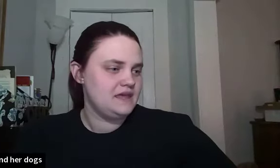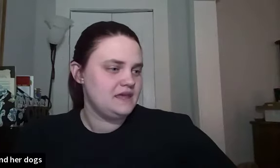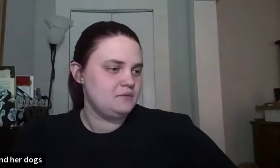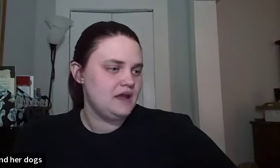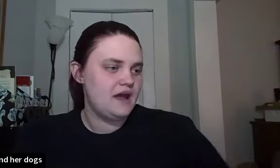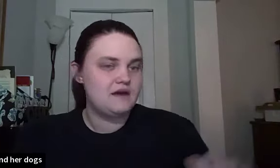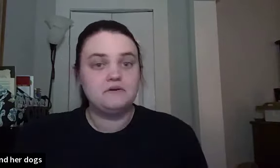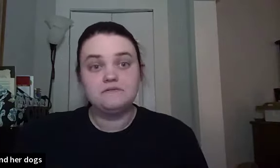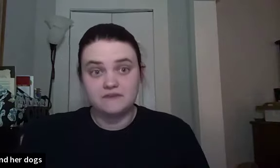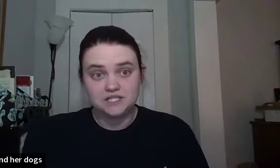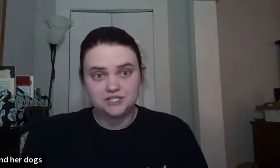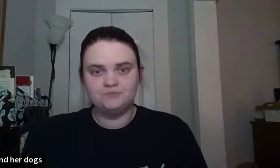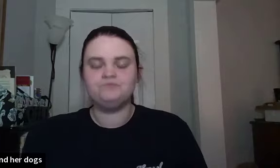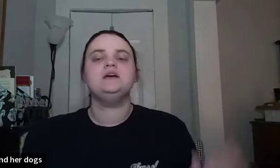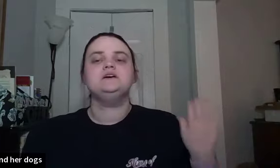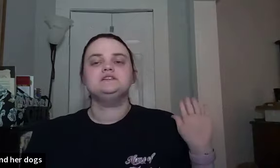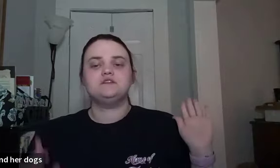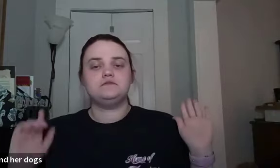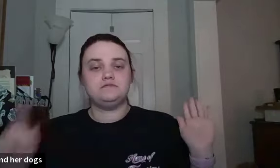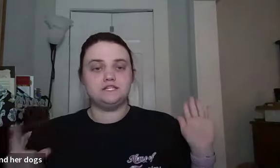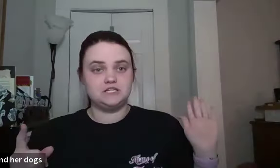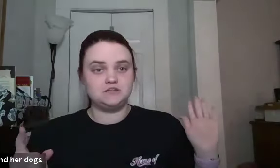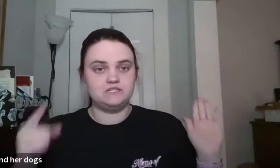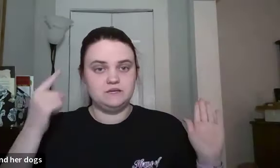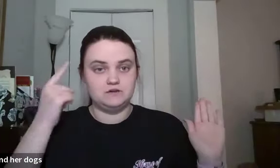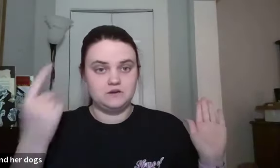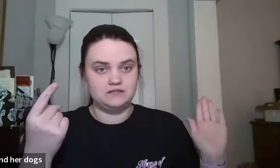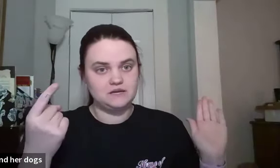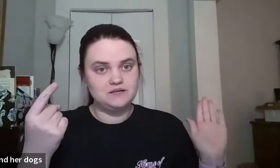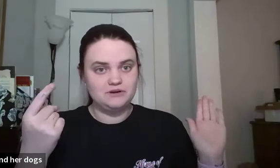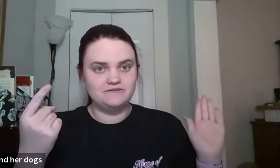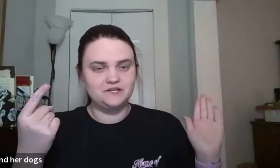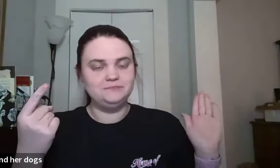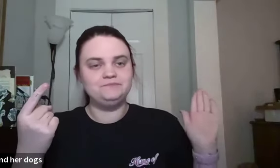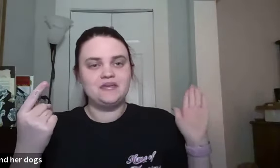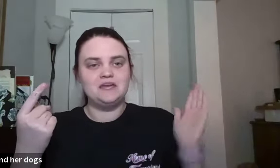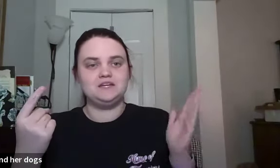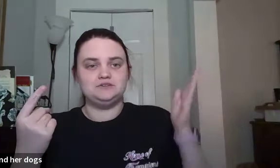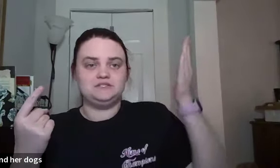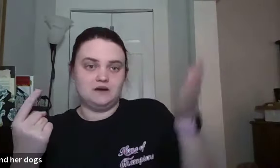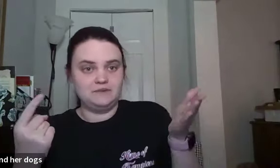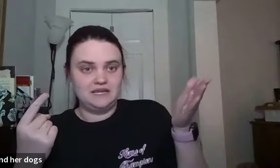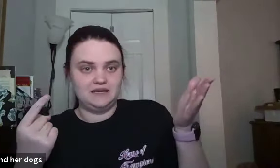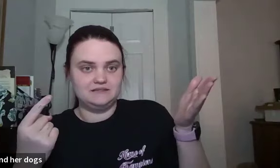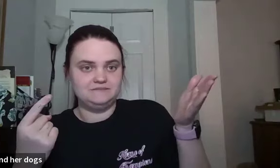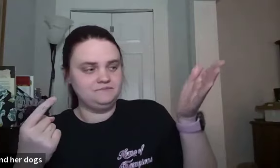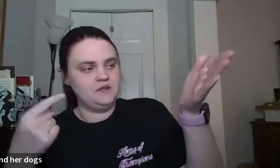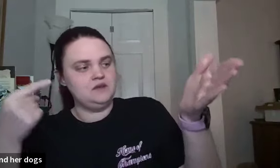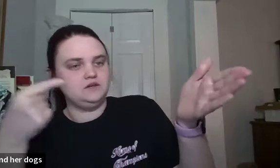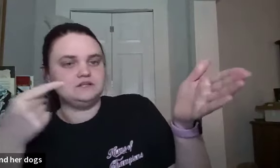Then we have fish. So fish is going to be your non-dominant pointer finger, your dominant hand. You're going to